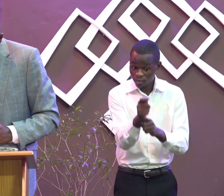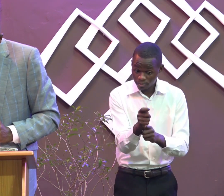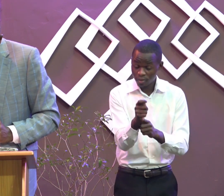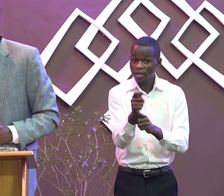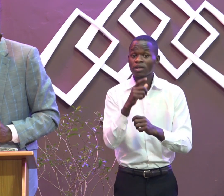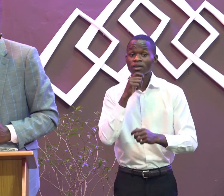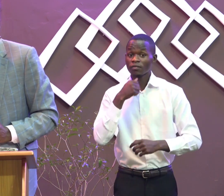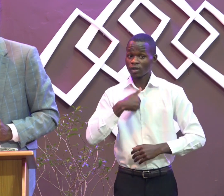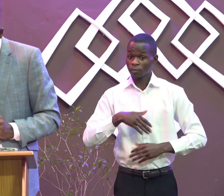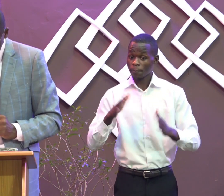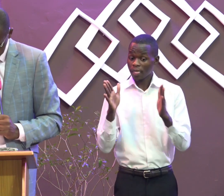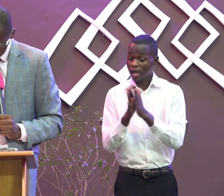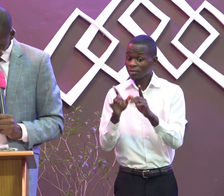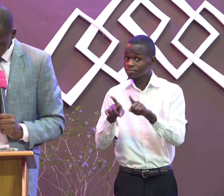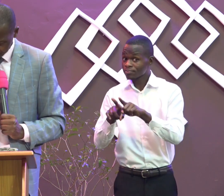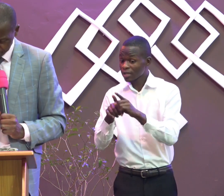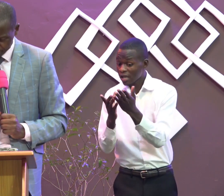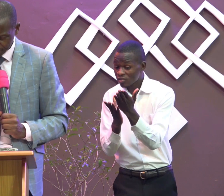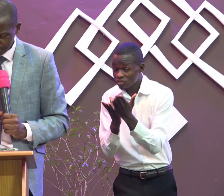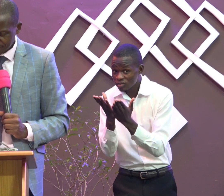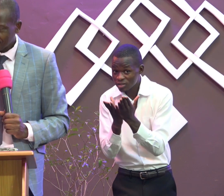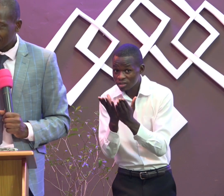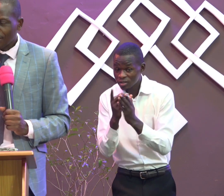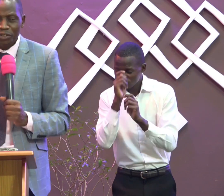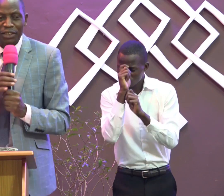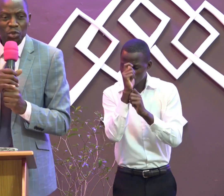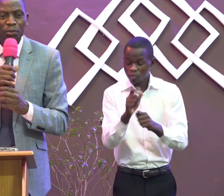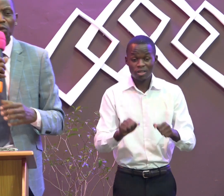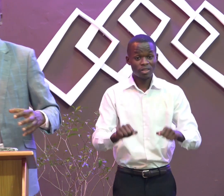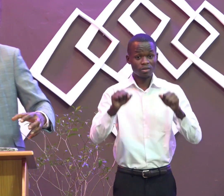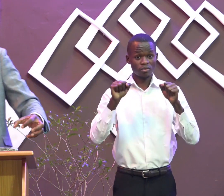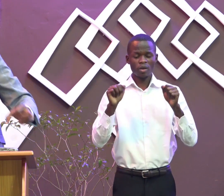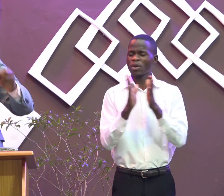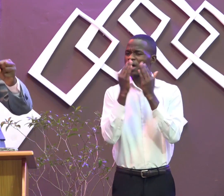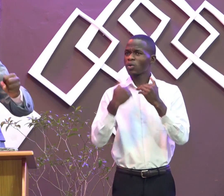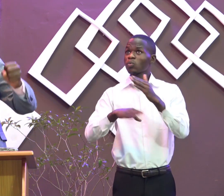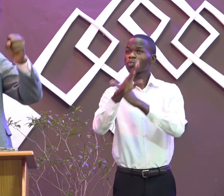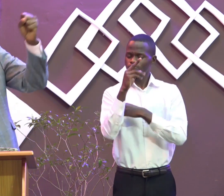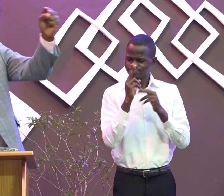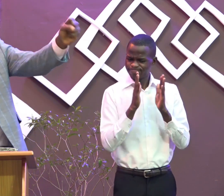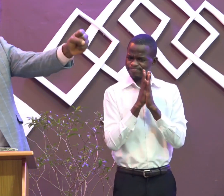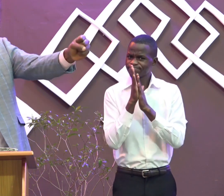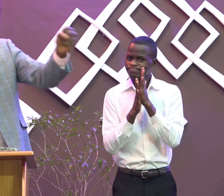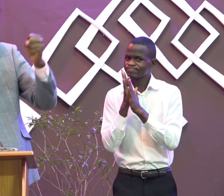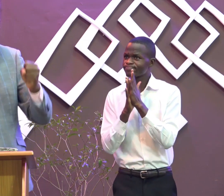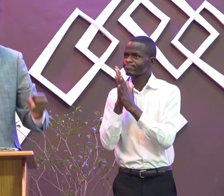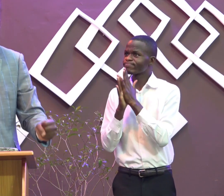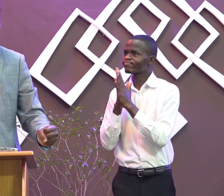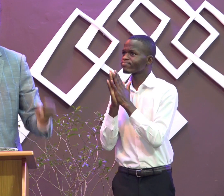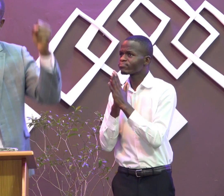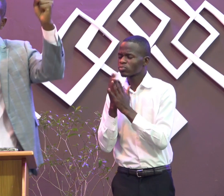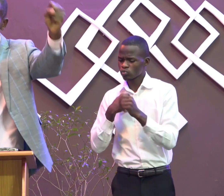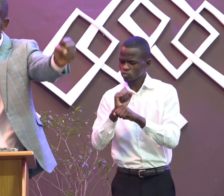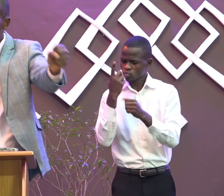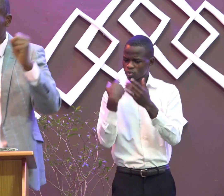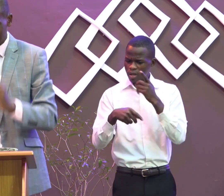father. N'omuddu mukamaawe. And a servant honors his master. Katonda atusuubira okubeera nga tutekamu ekitiibwa bataata baffe